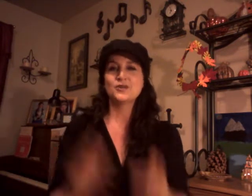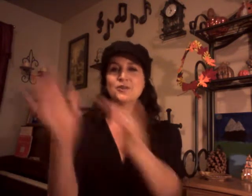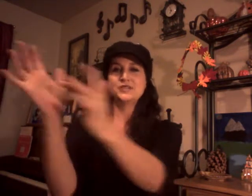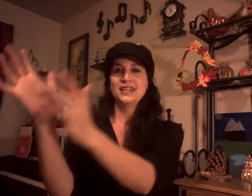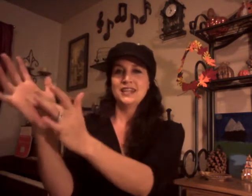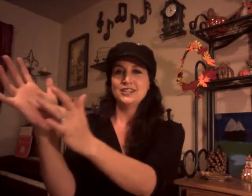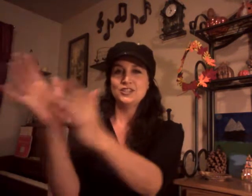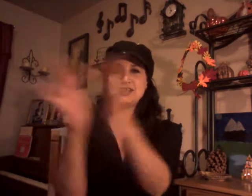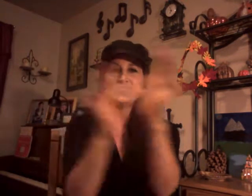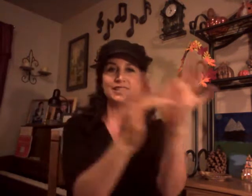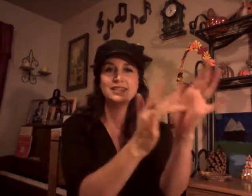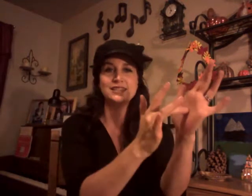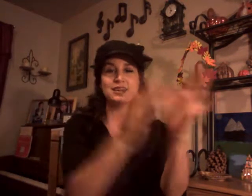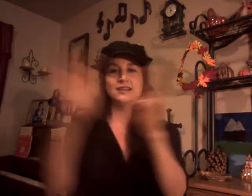goes. Jesus